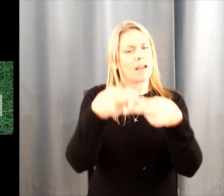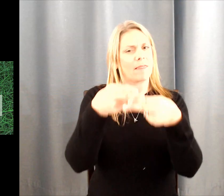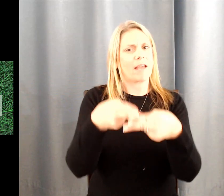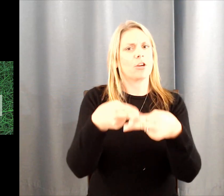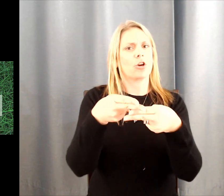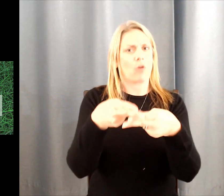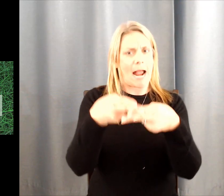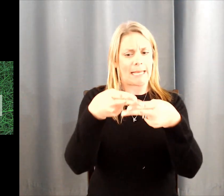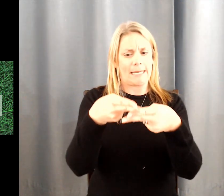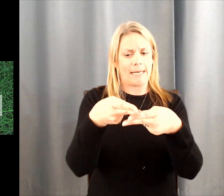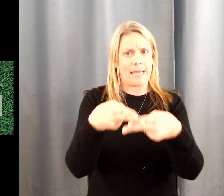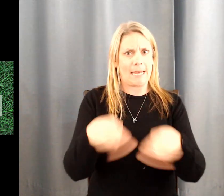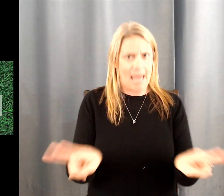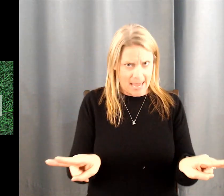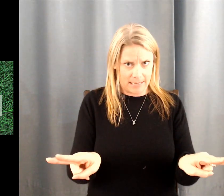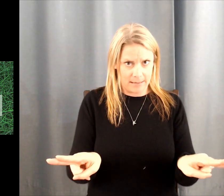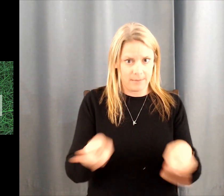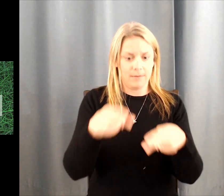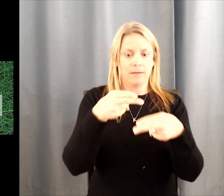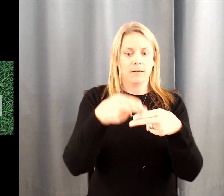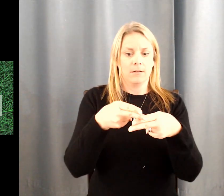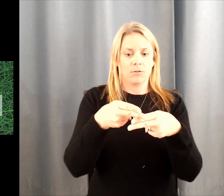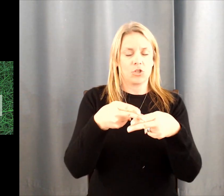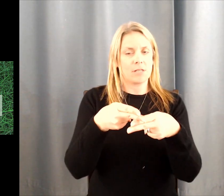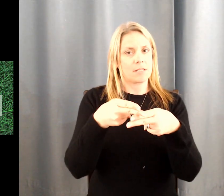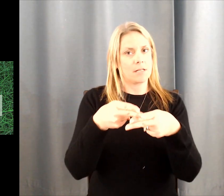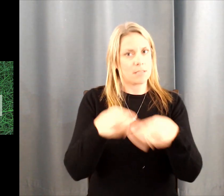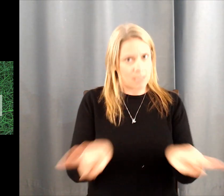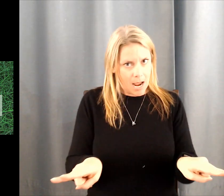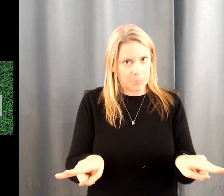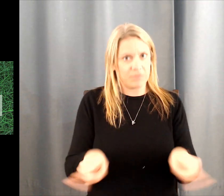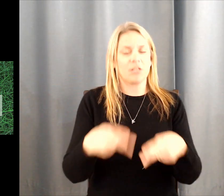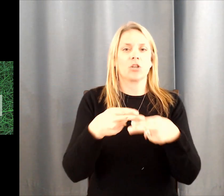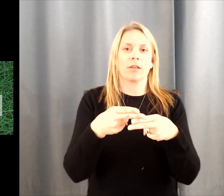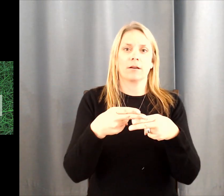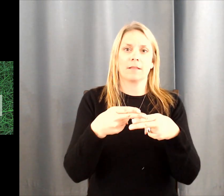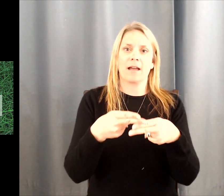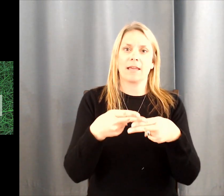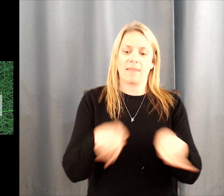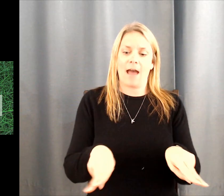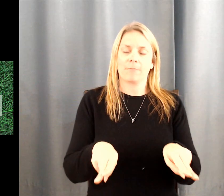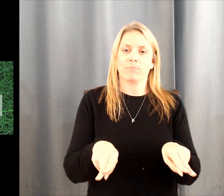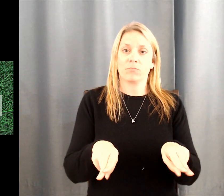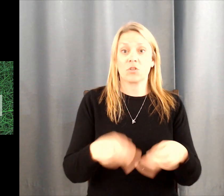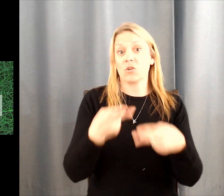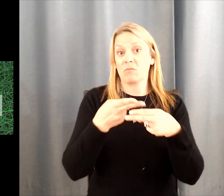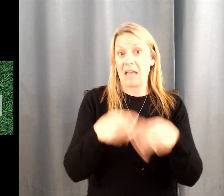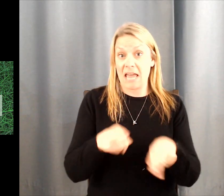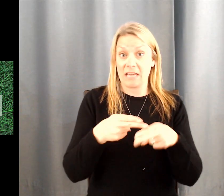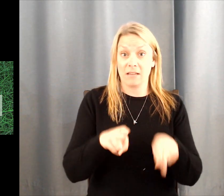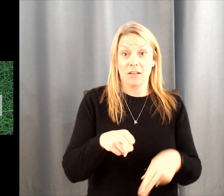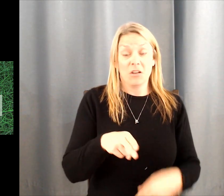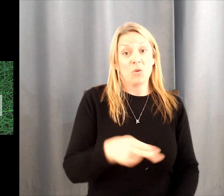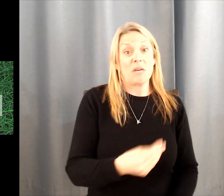you're cracking an egg, just on top of each other like that. So egg. We